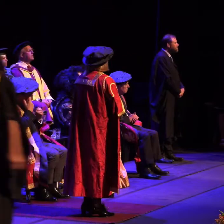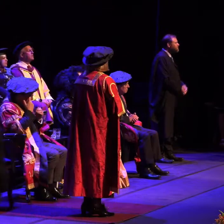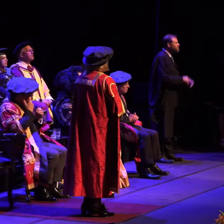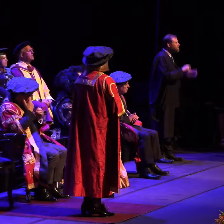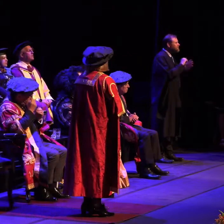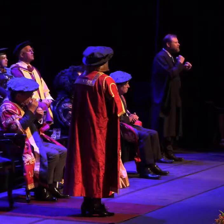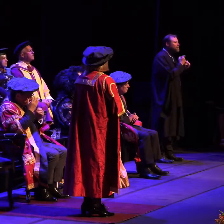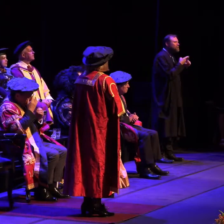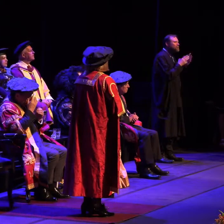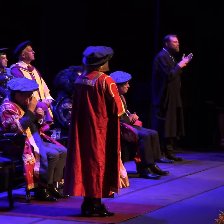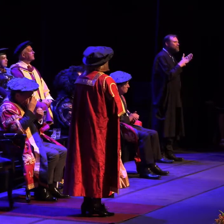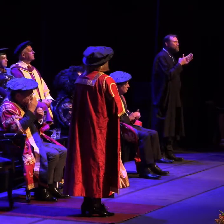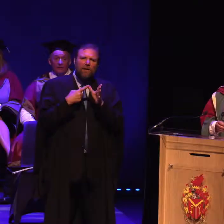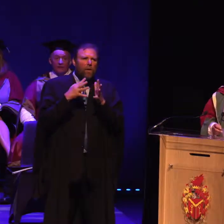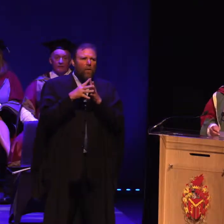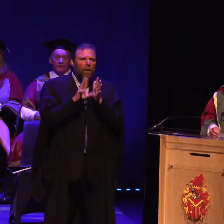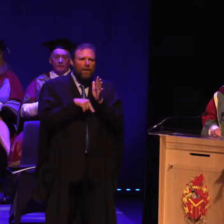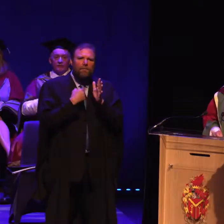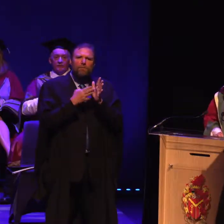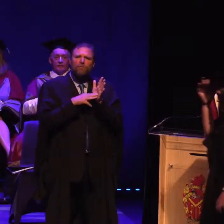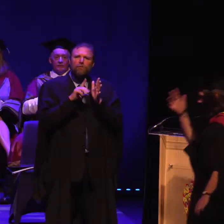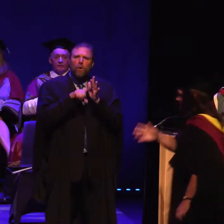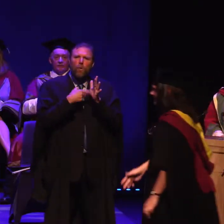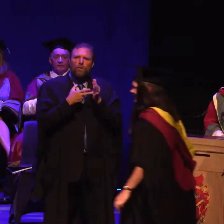Gemma Elizabeth Wynne-Jones.